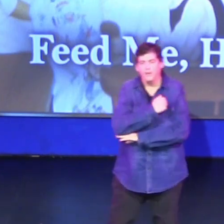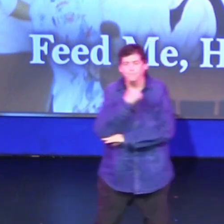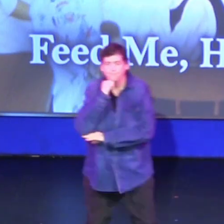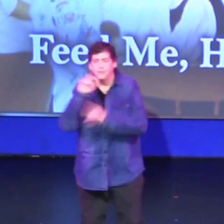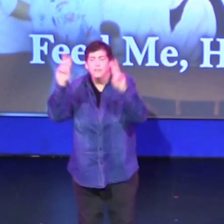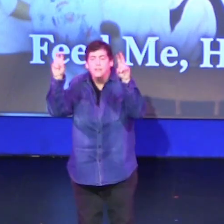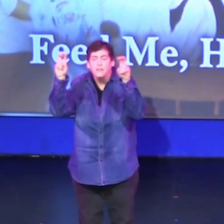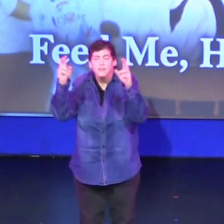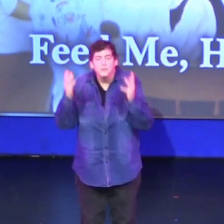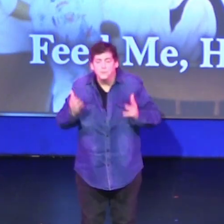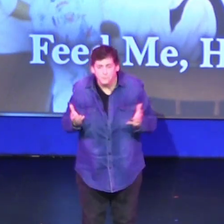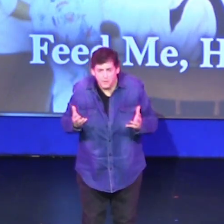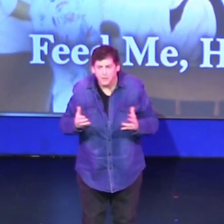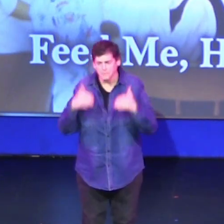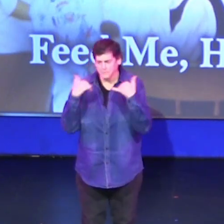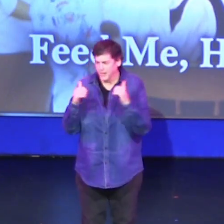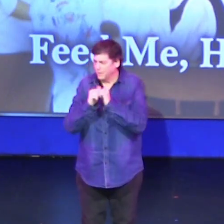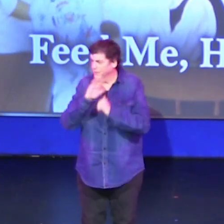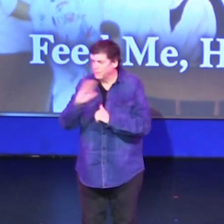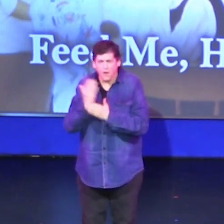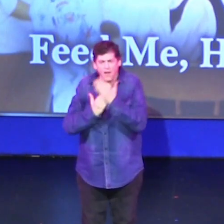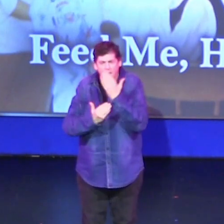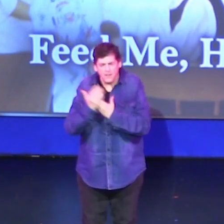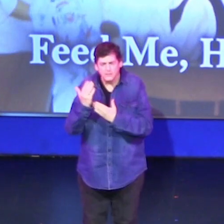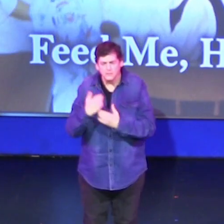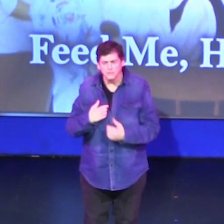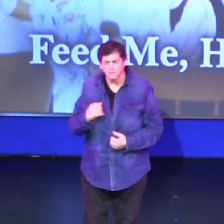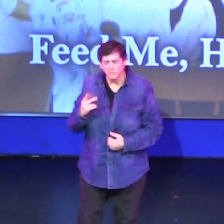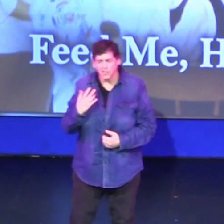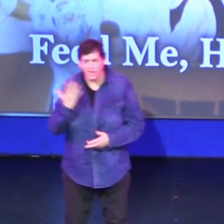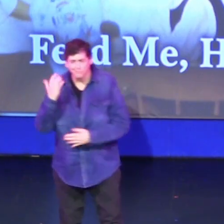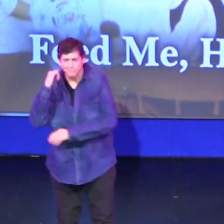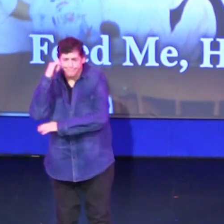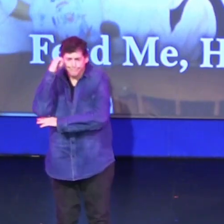I remember a workshop that I attended one day, and the topic was playing with your hands.